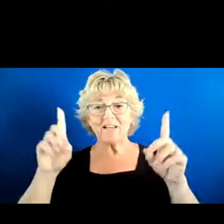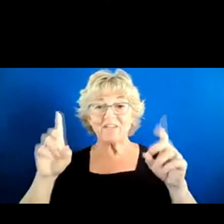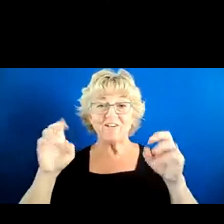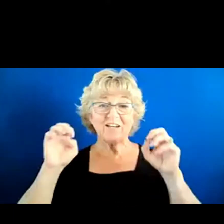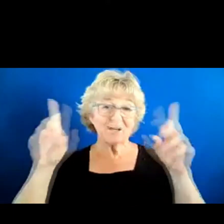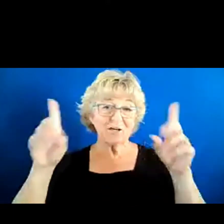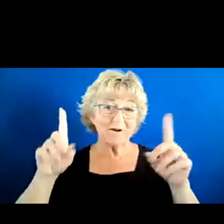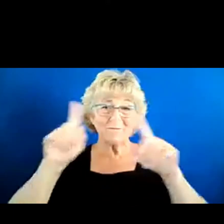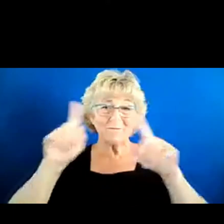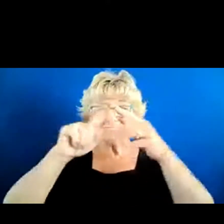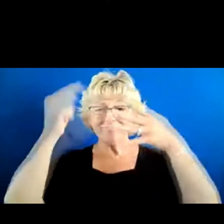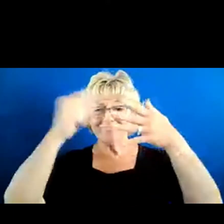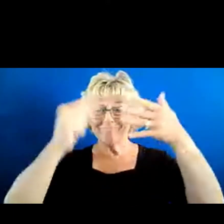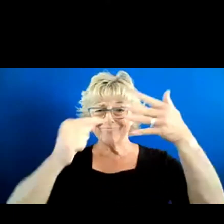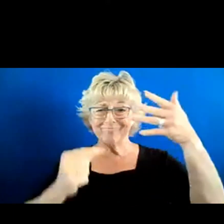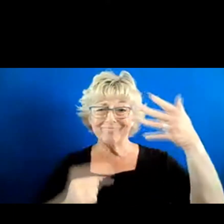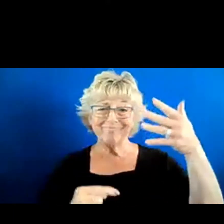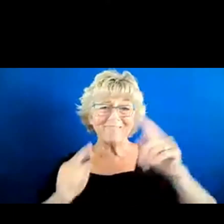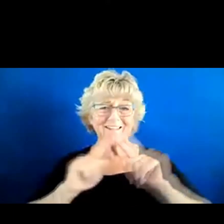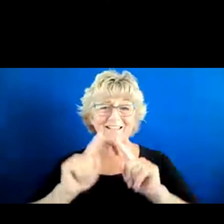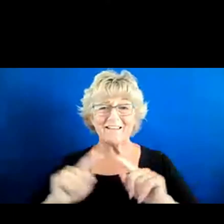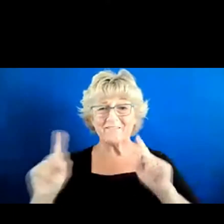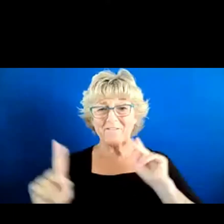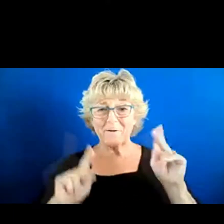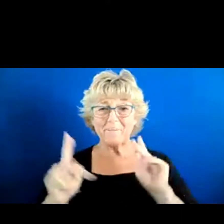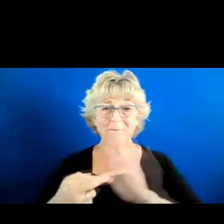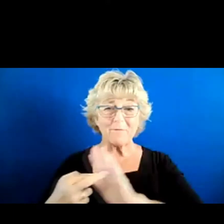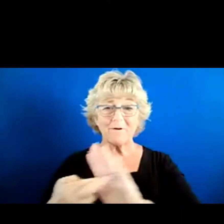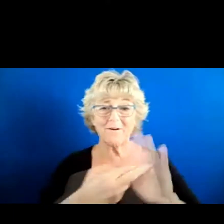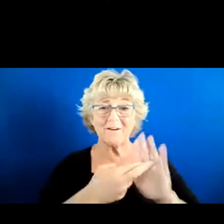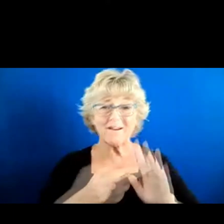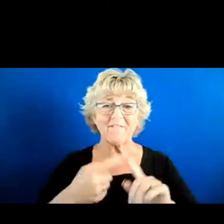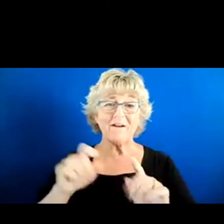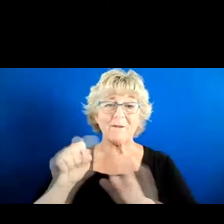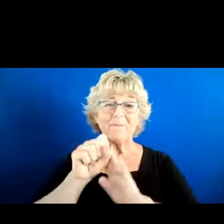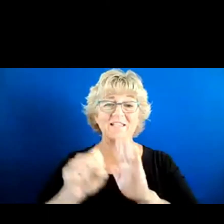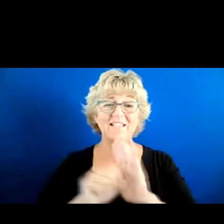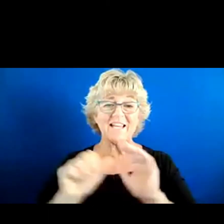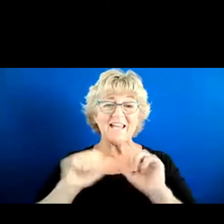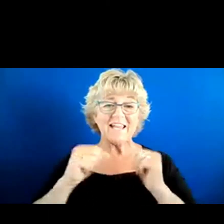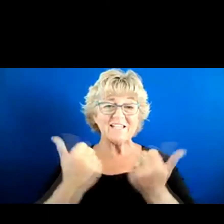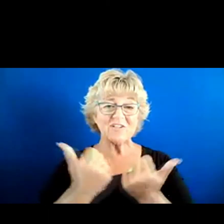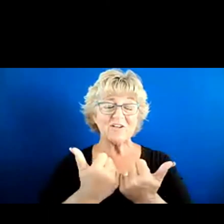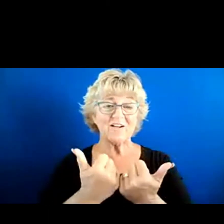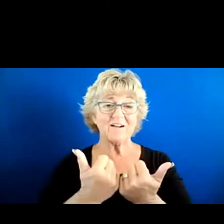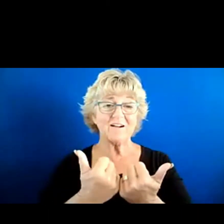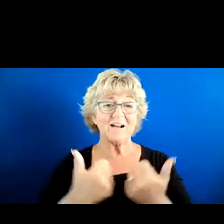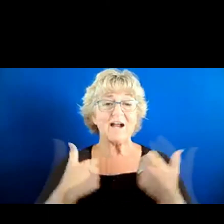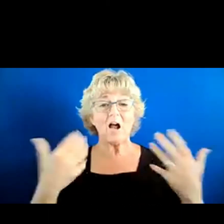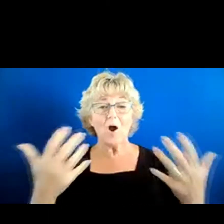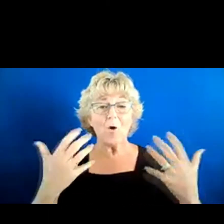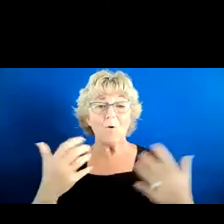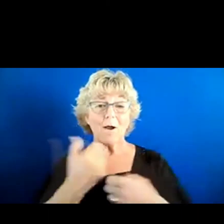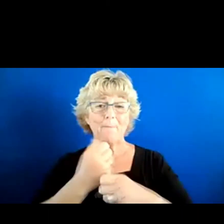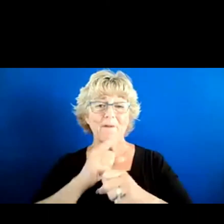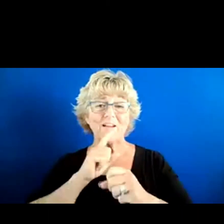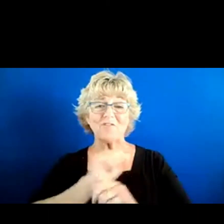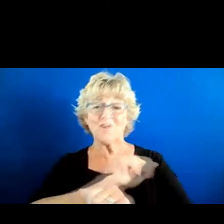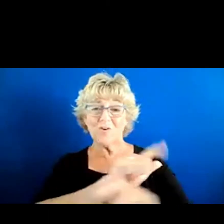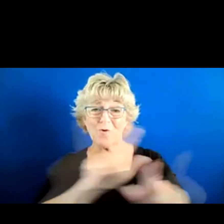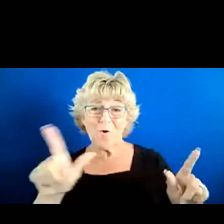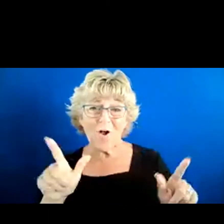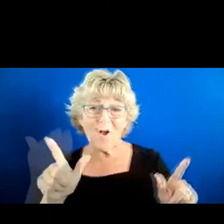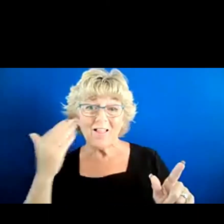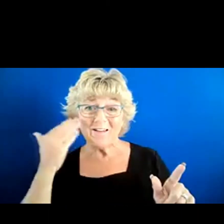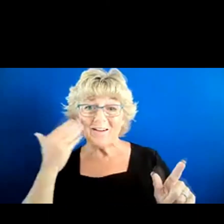It was a nice cross-section of folks from state government. And, you know, I wanted to make sure you all know